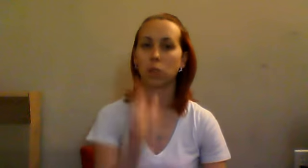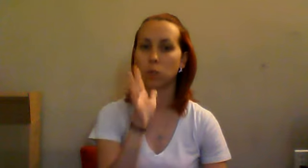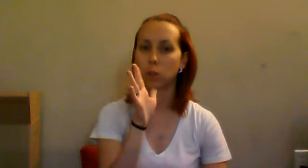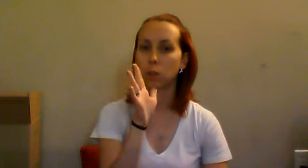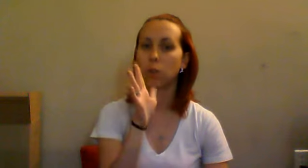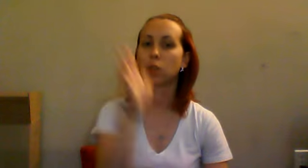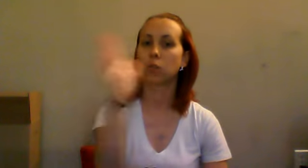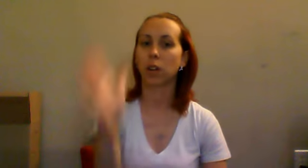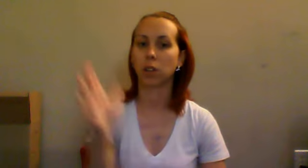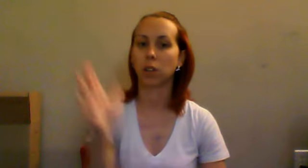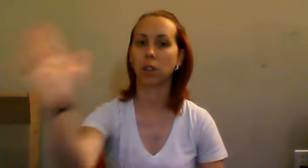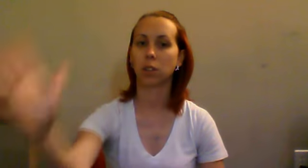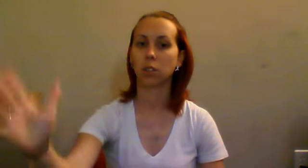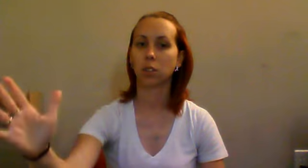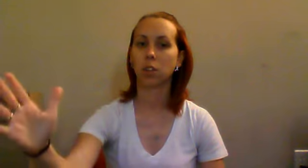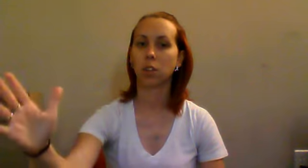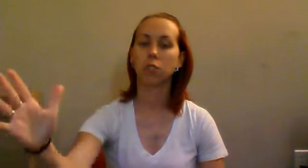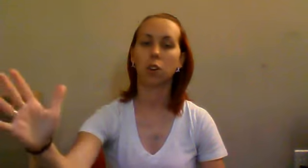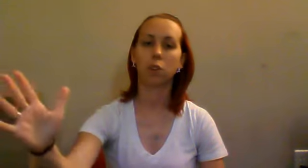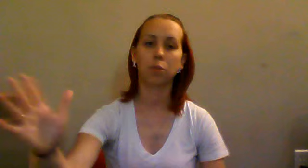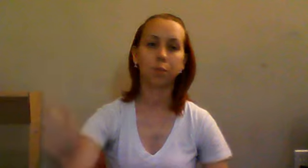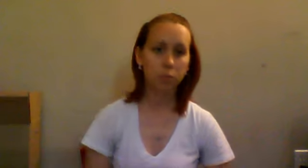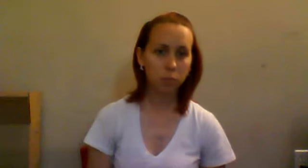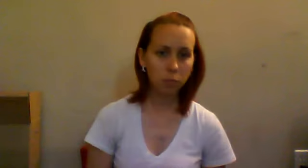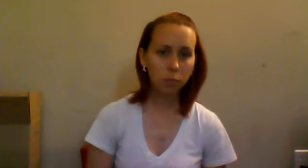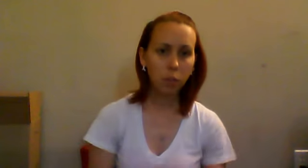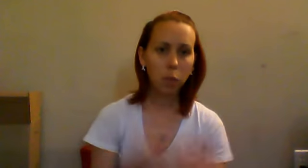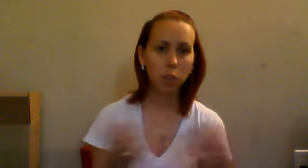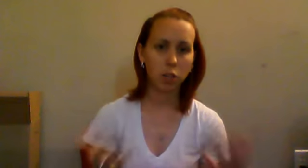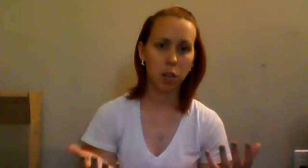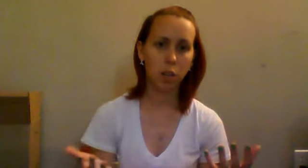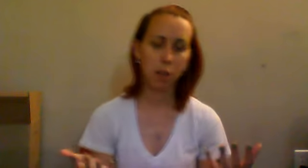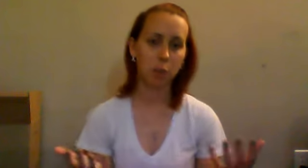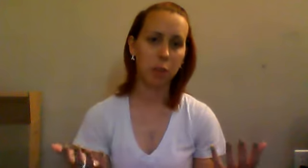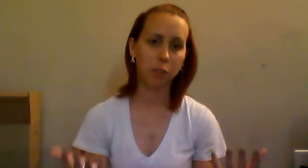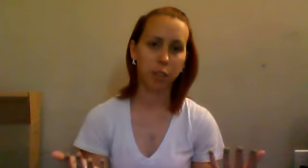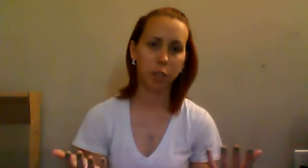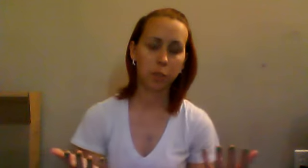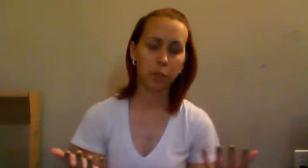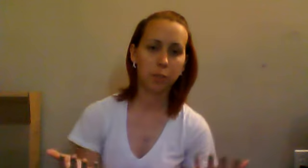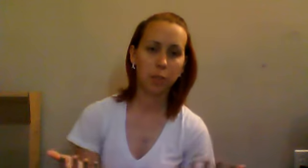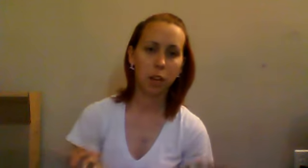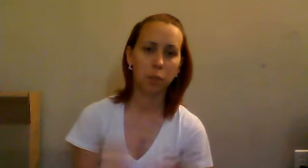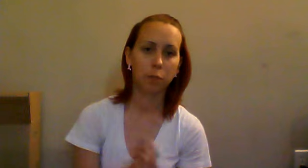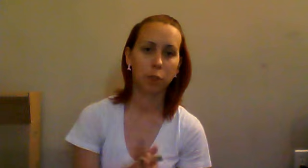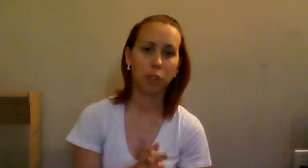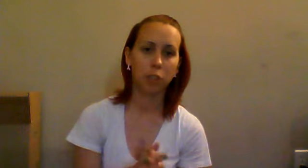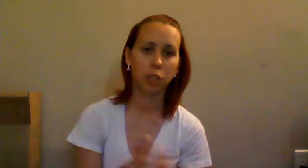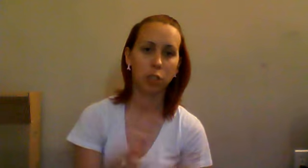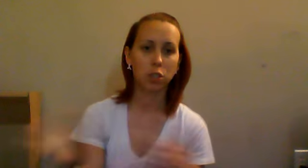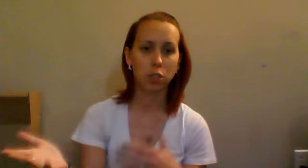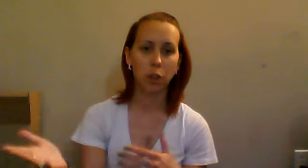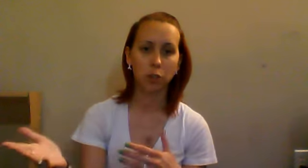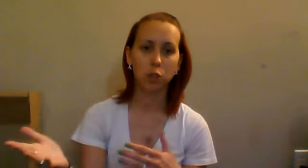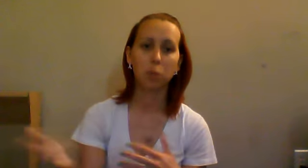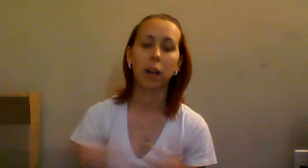or great grandmother. So when you're talking about a mother figure, for every generation you have to go back, you